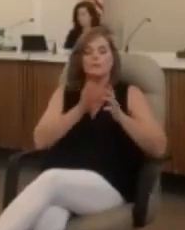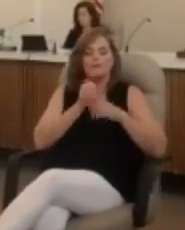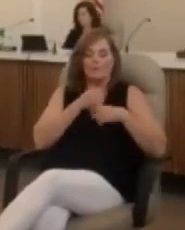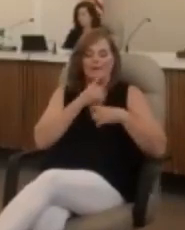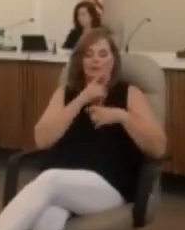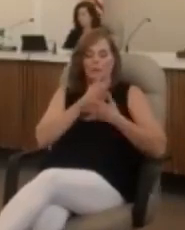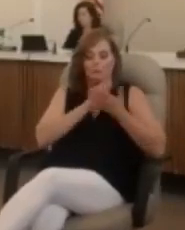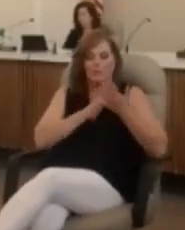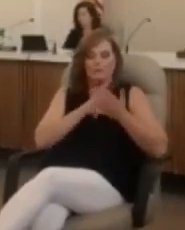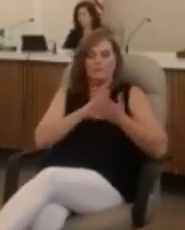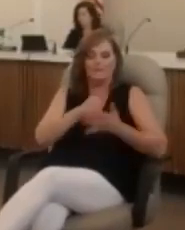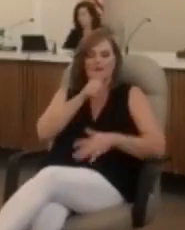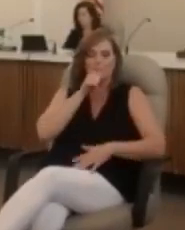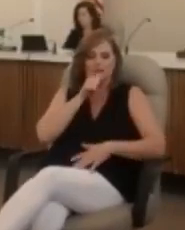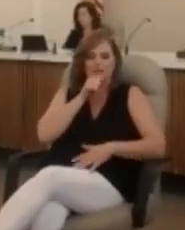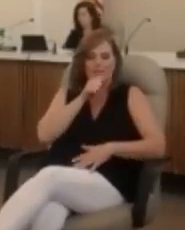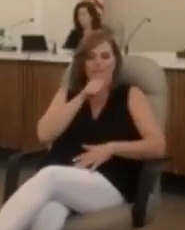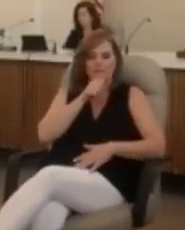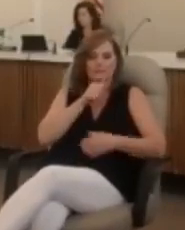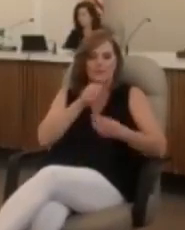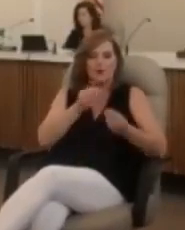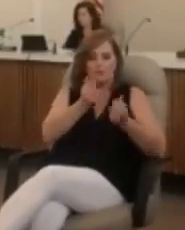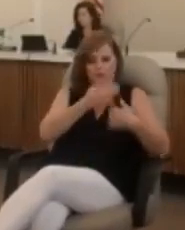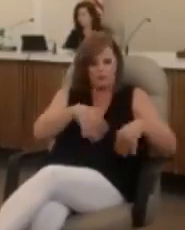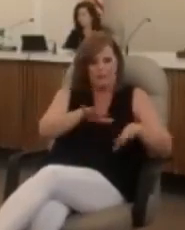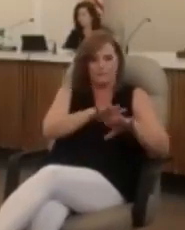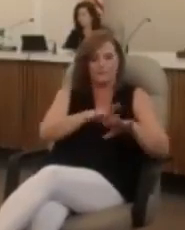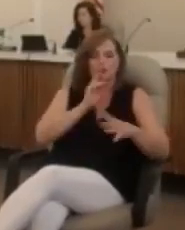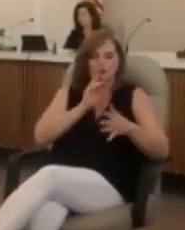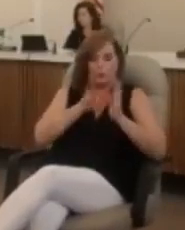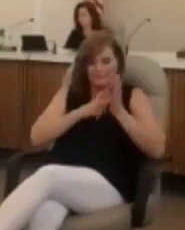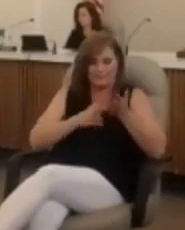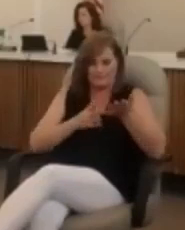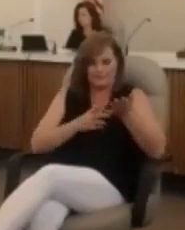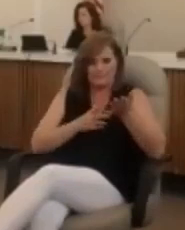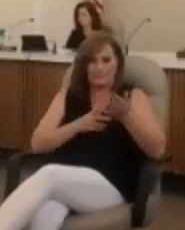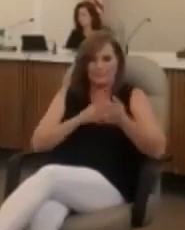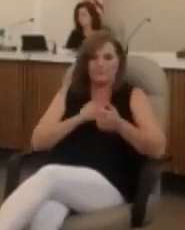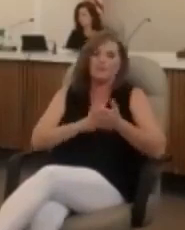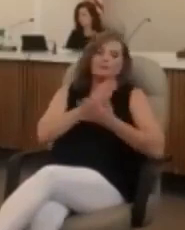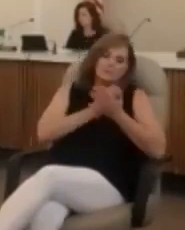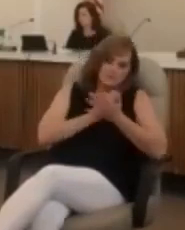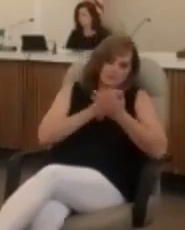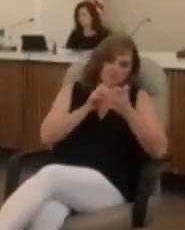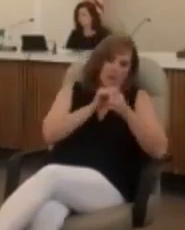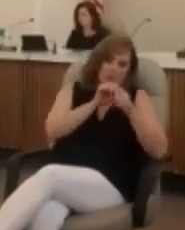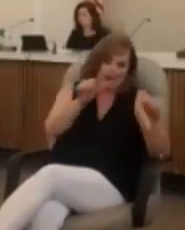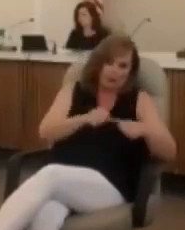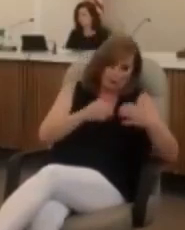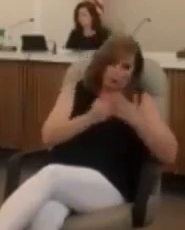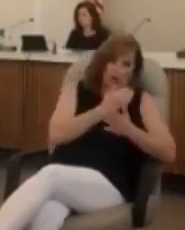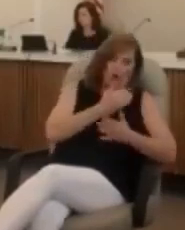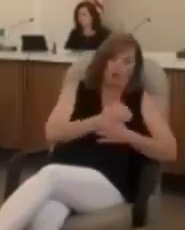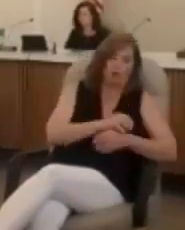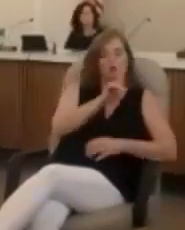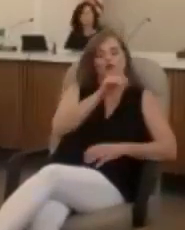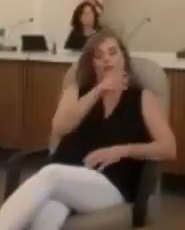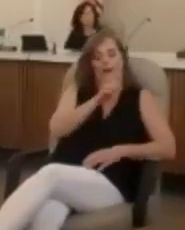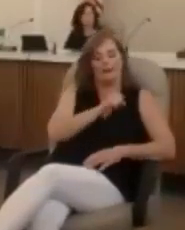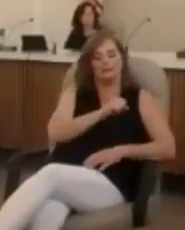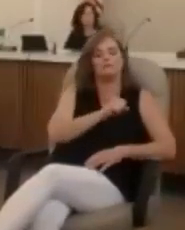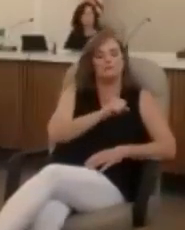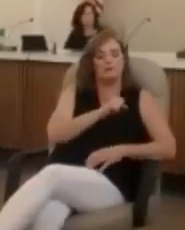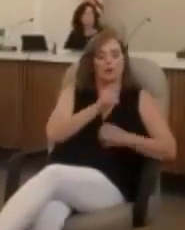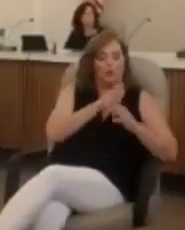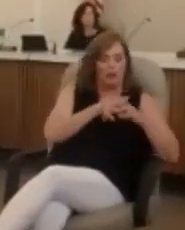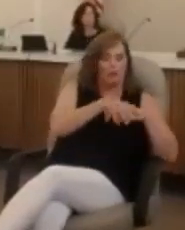private property. So that means that in some areas, the new lots are going to be extended to cover them.